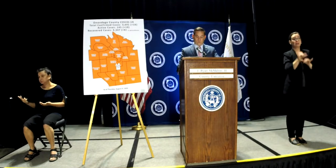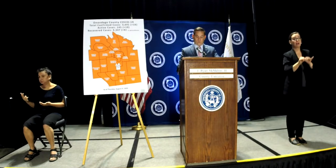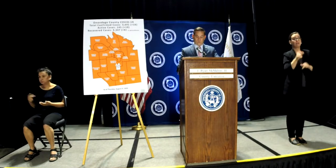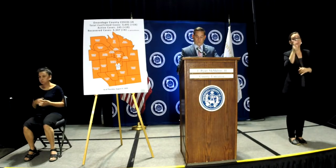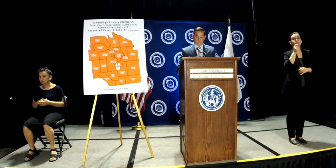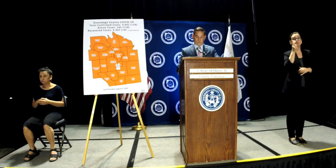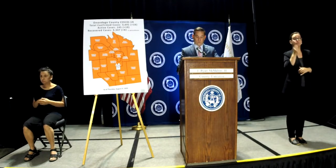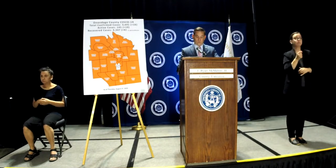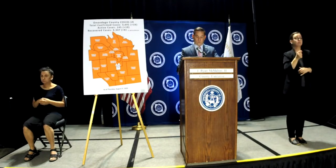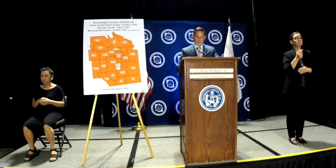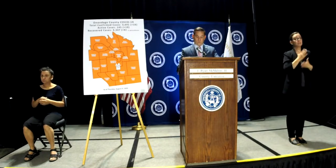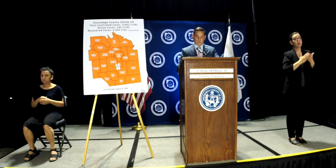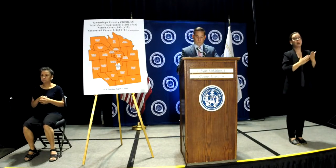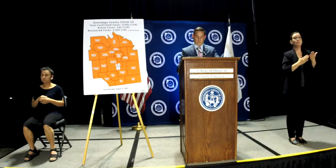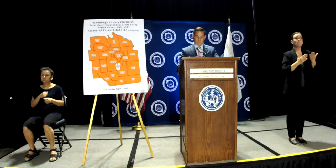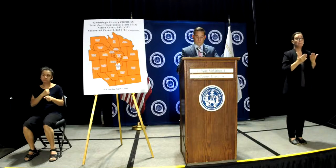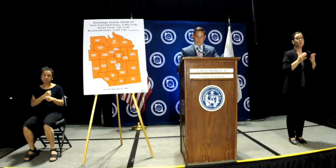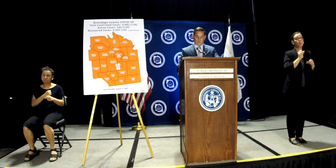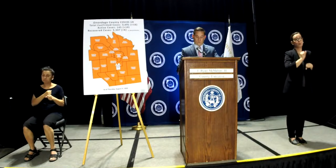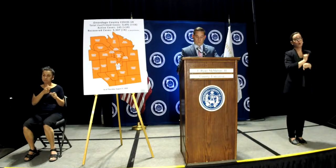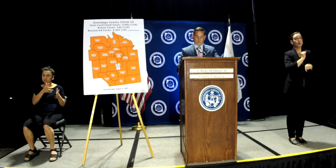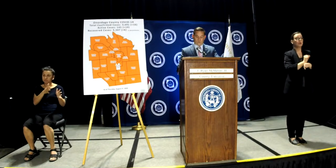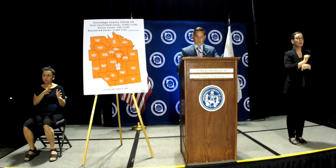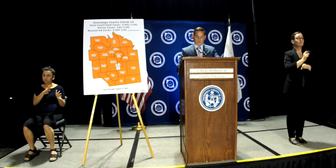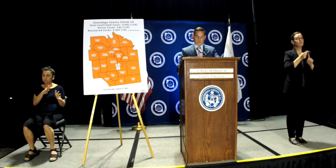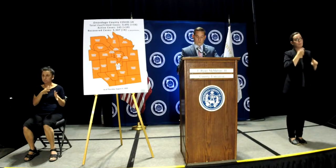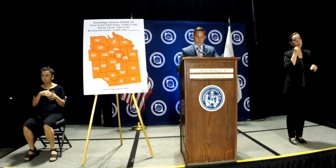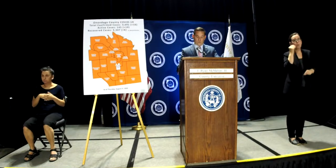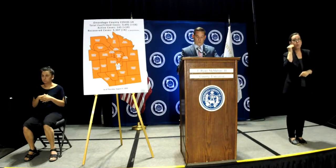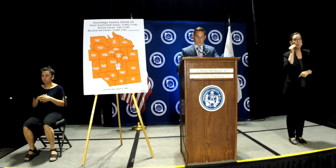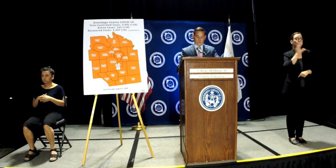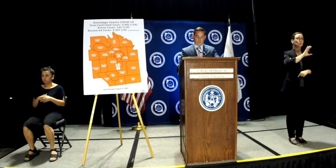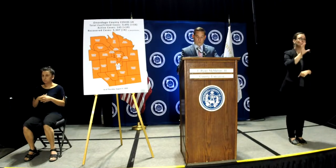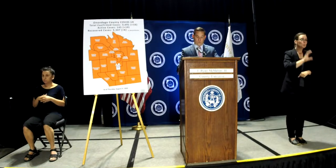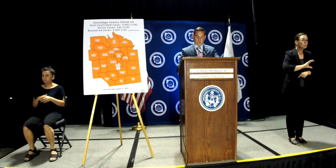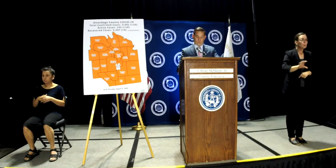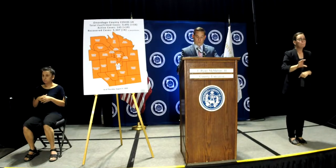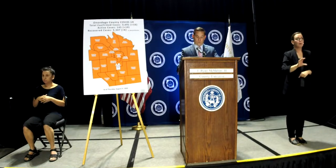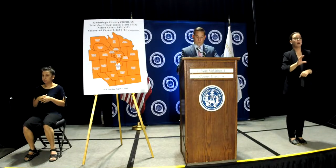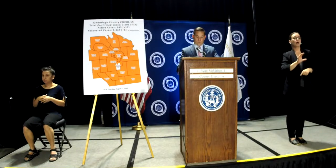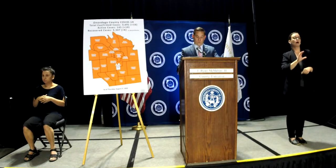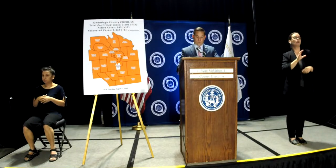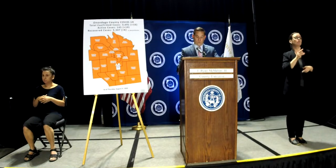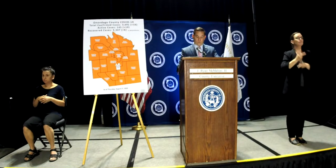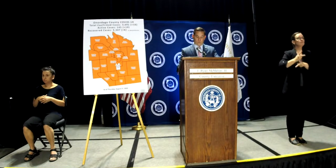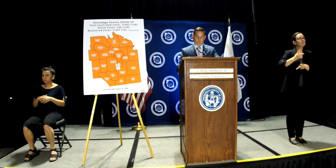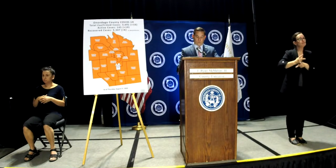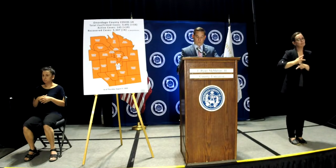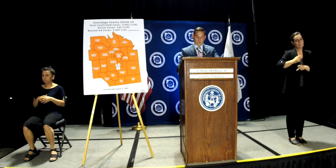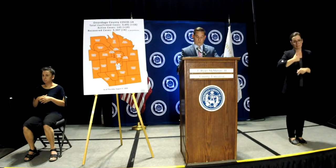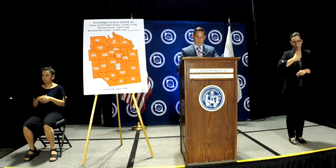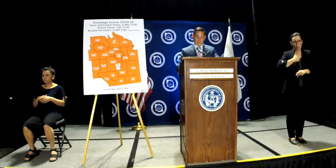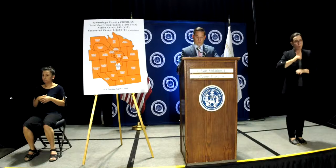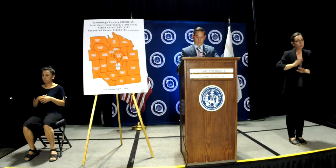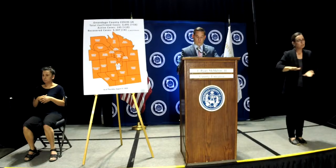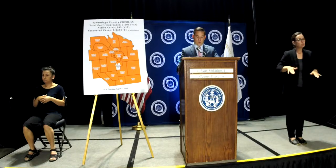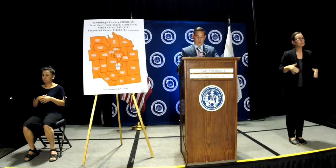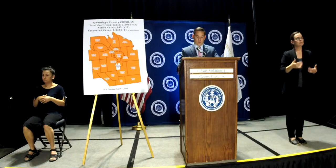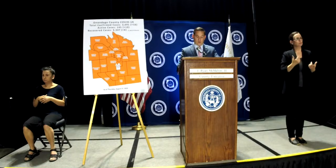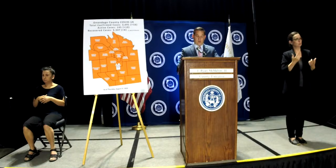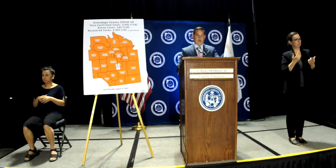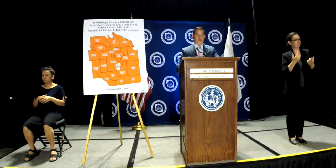level of leadership, or would you like it from the state, that says, here are the people that should go back to work, here are the people that should stay